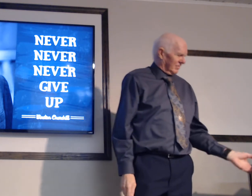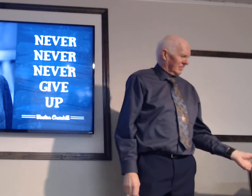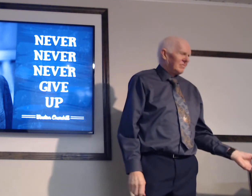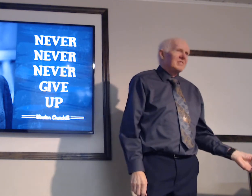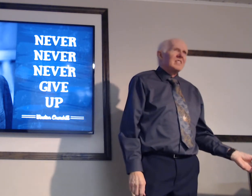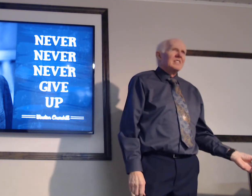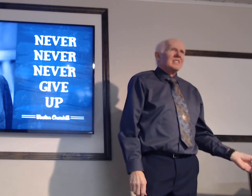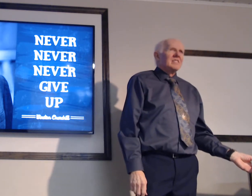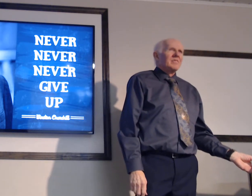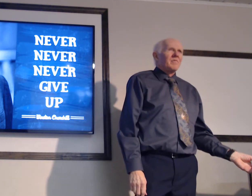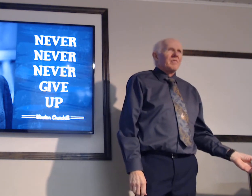continued.